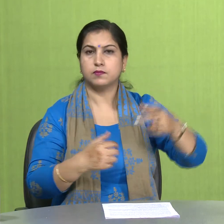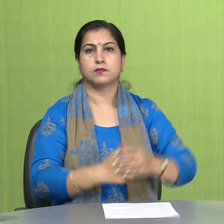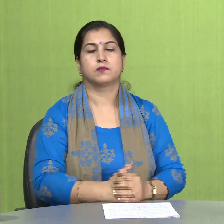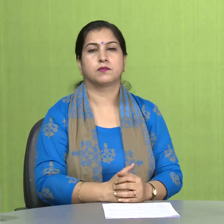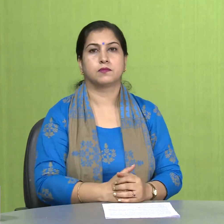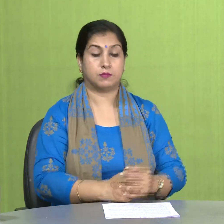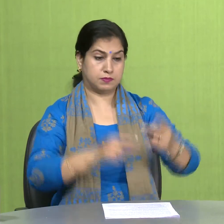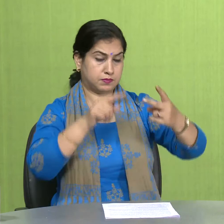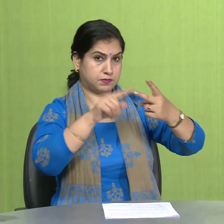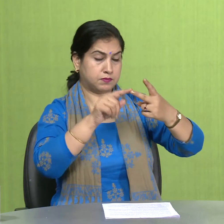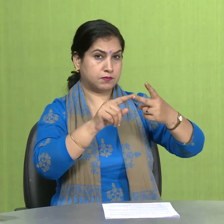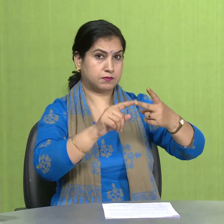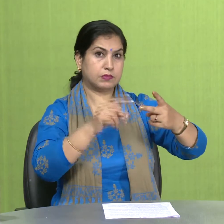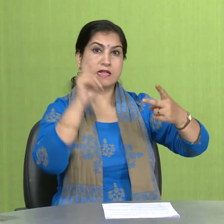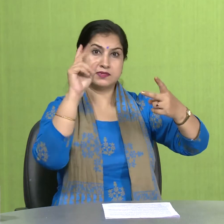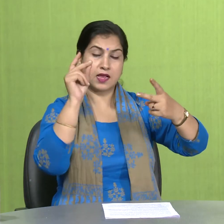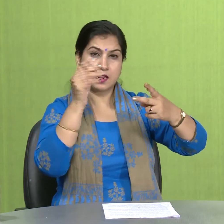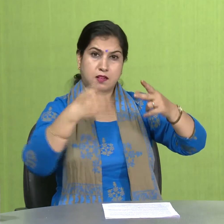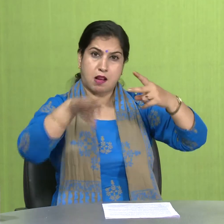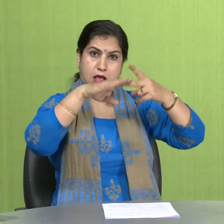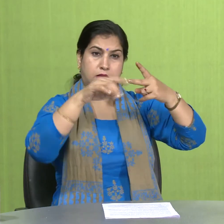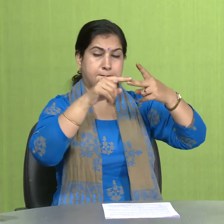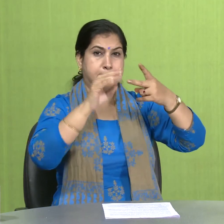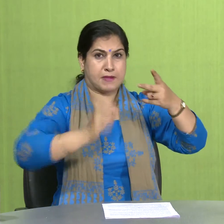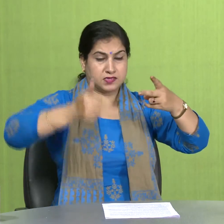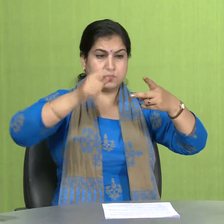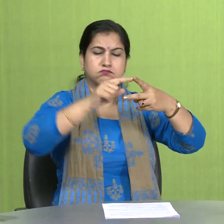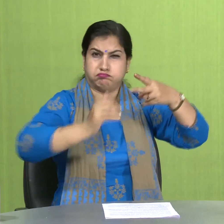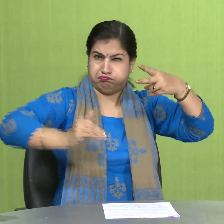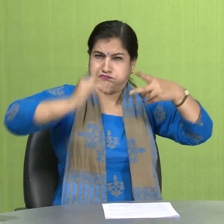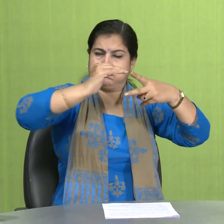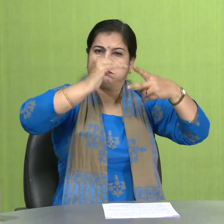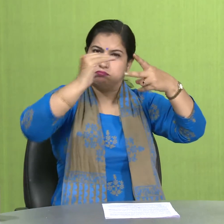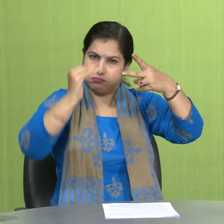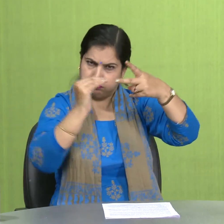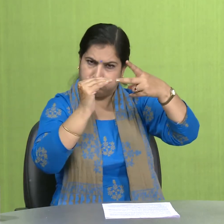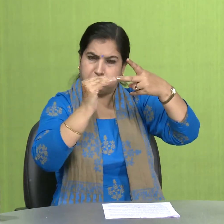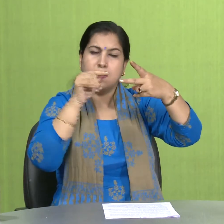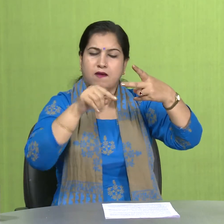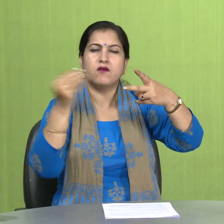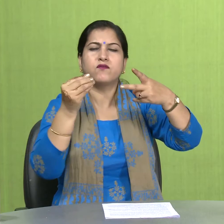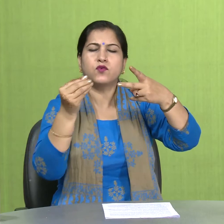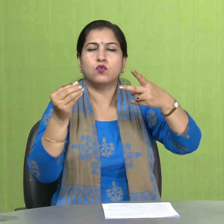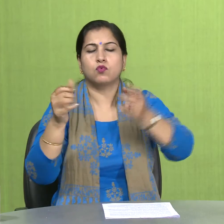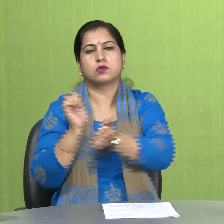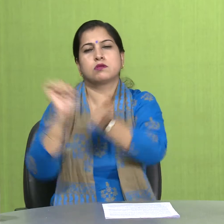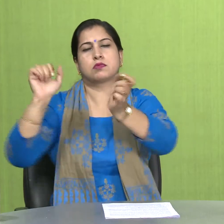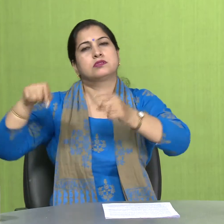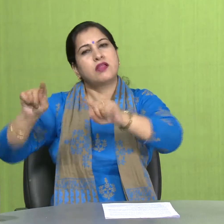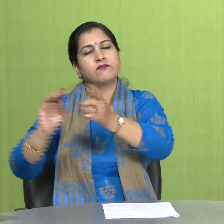These are the second rank ministers, while some of them work as independent ministers,